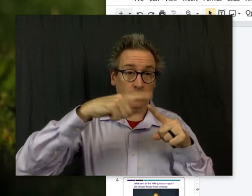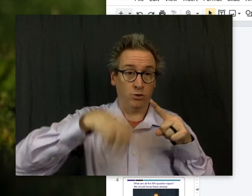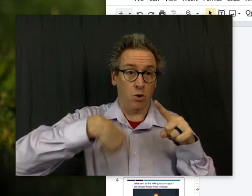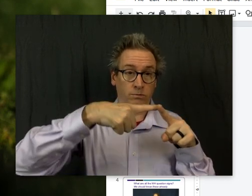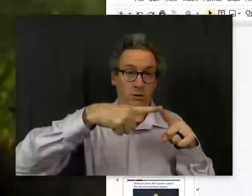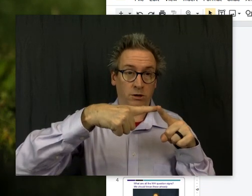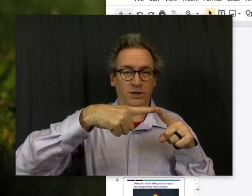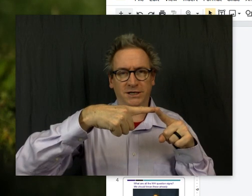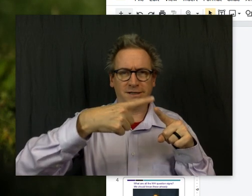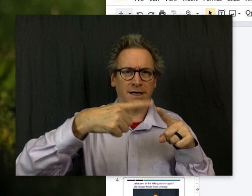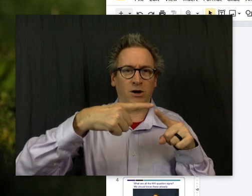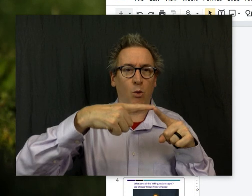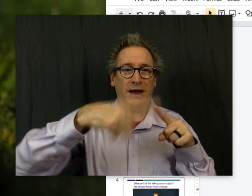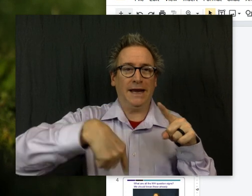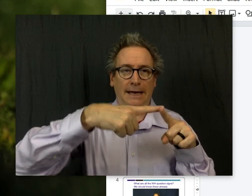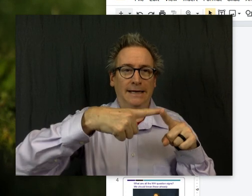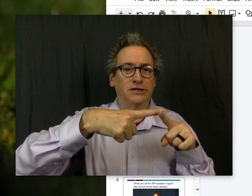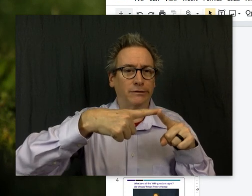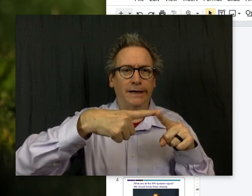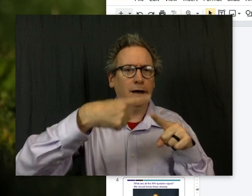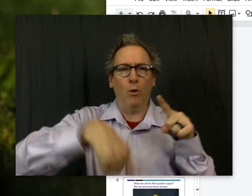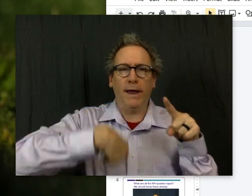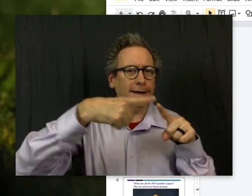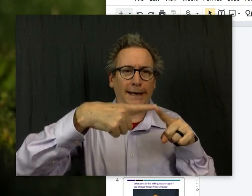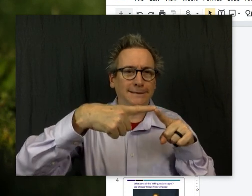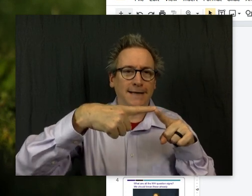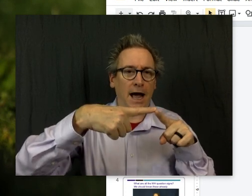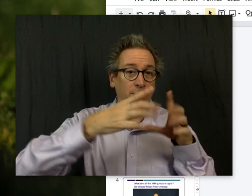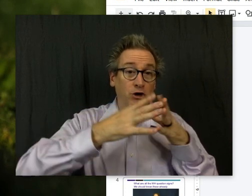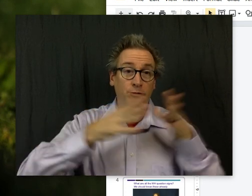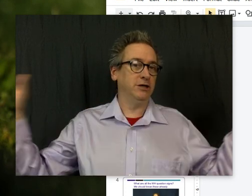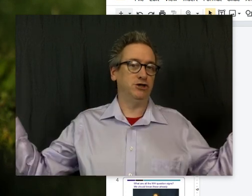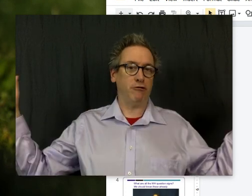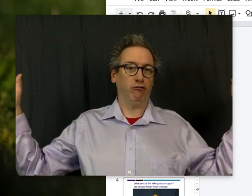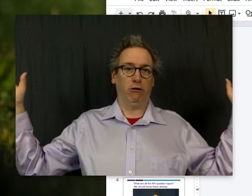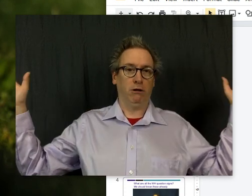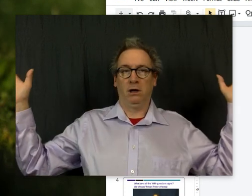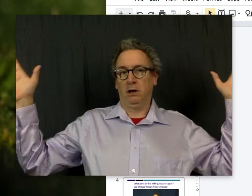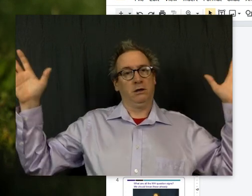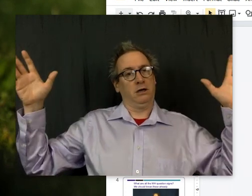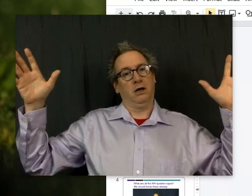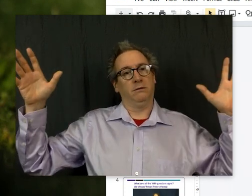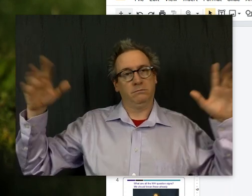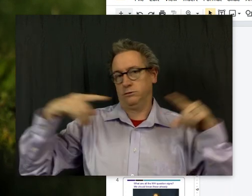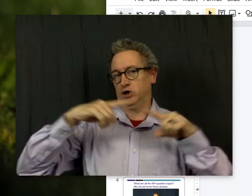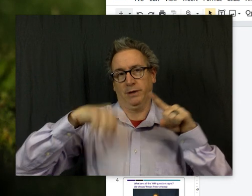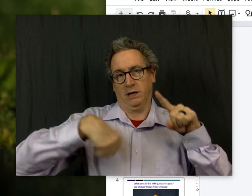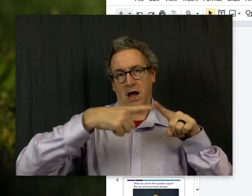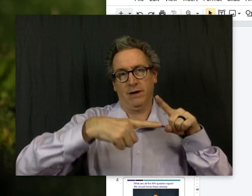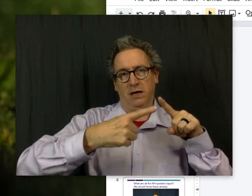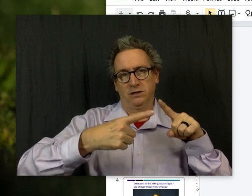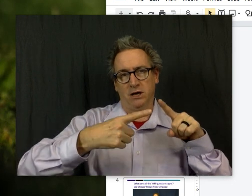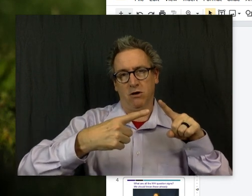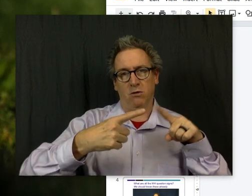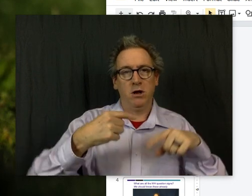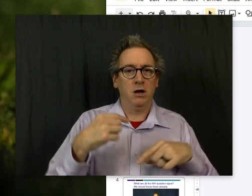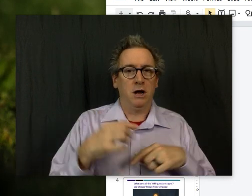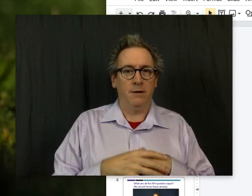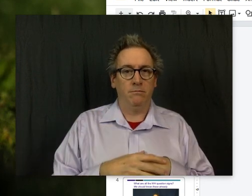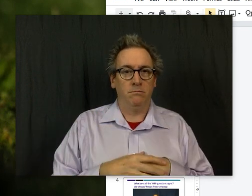when, which is like when in history, when in time. It could be general, could be how many years